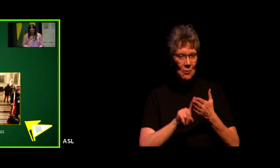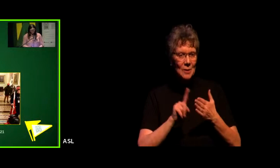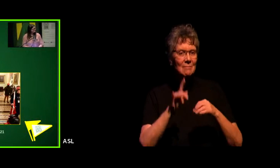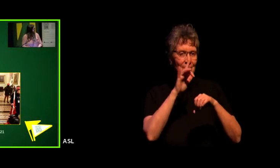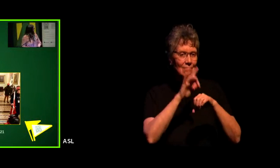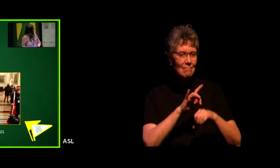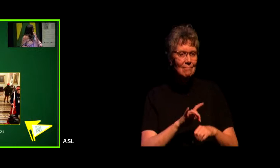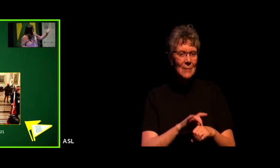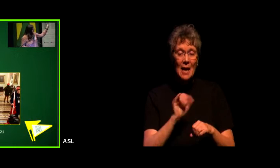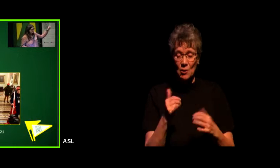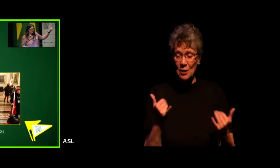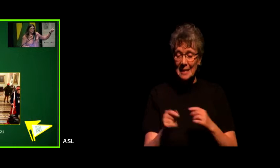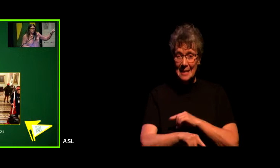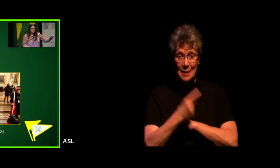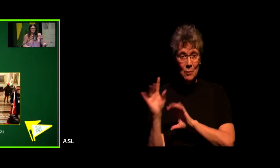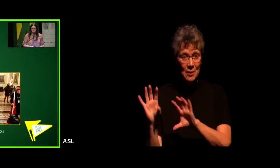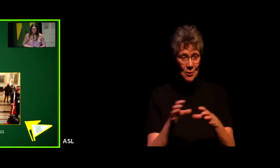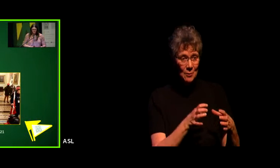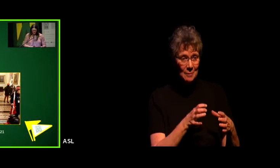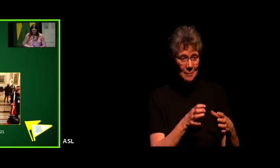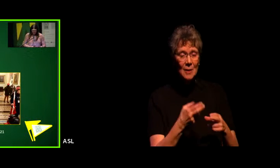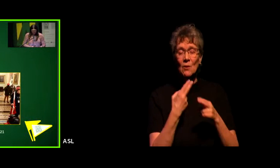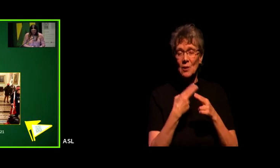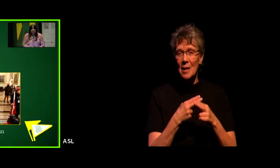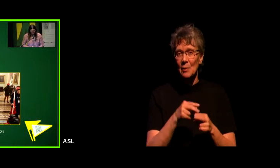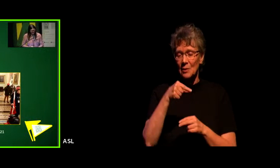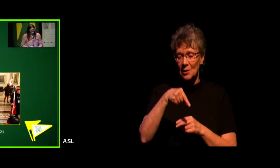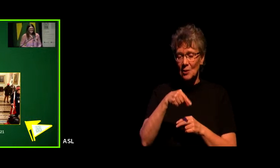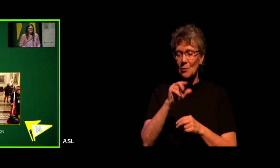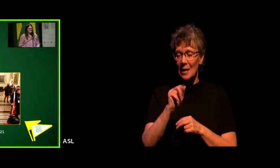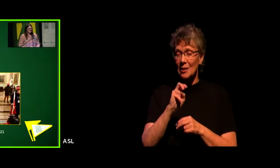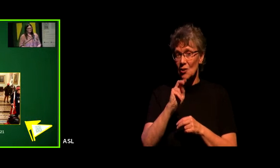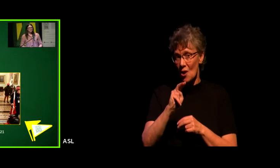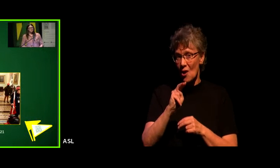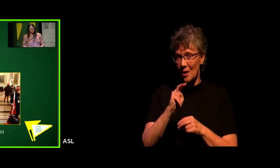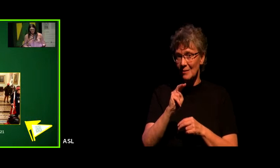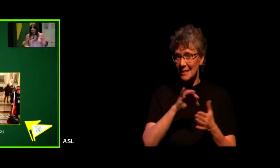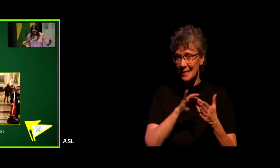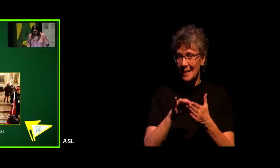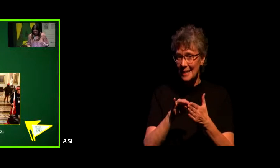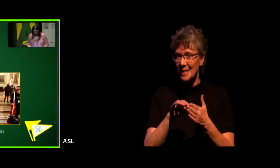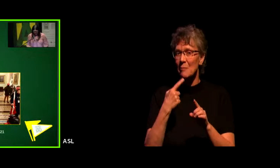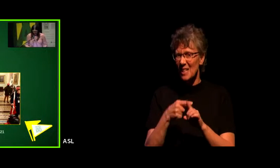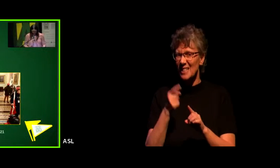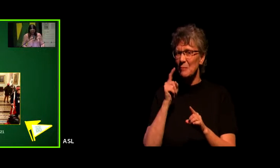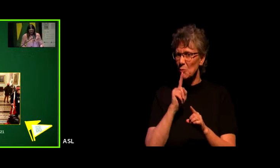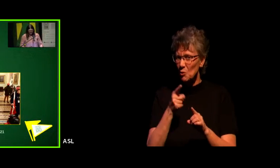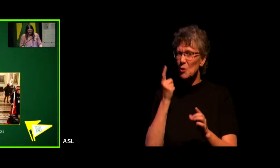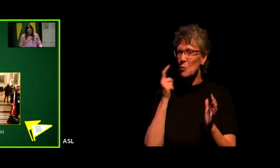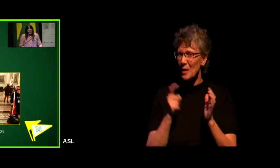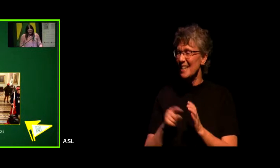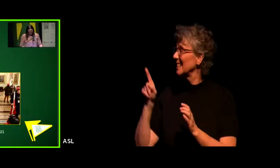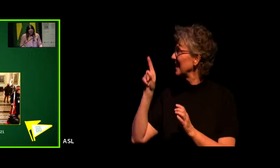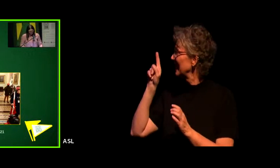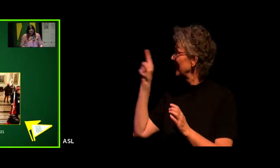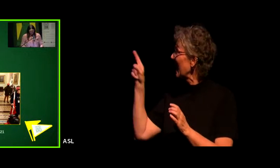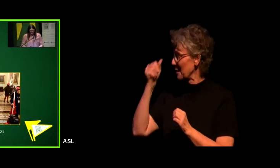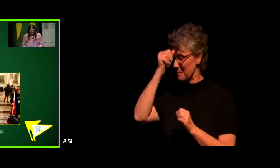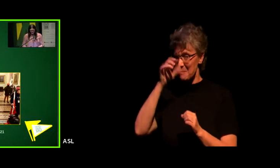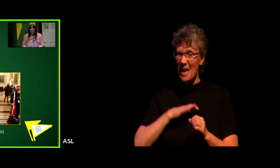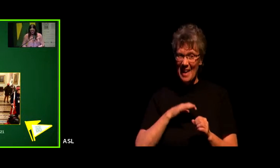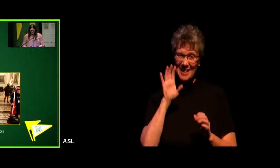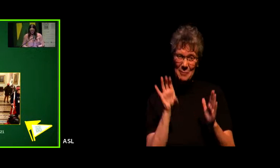subcommunities. Sure, we all recognize that dude. I've watched too many of his videos, I will tell you that.